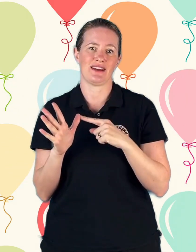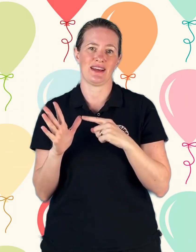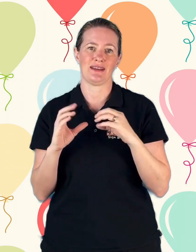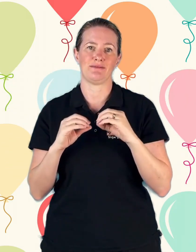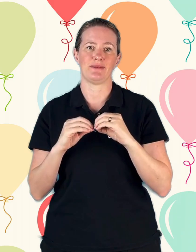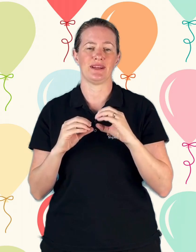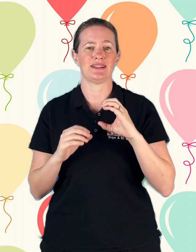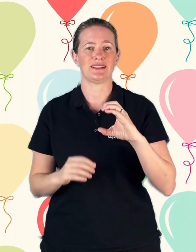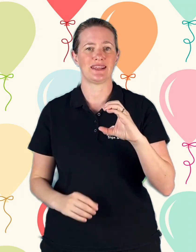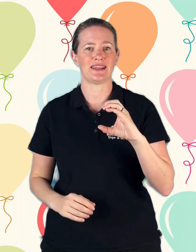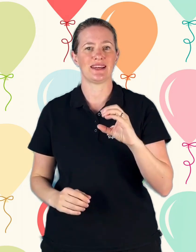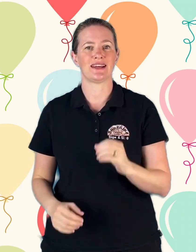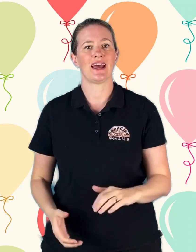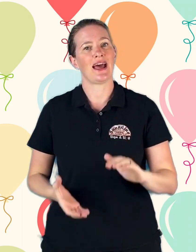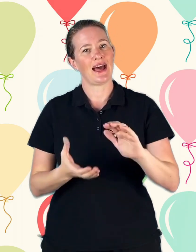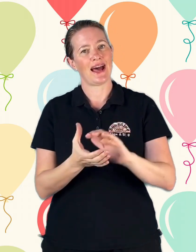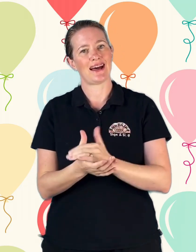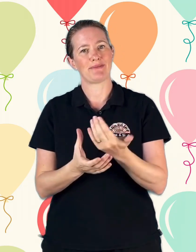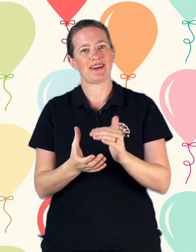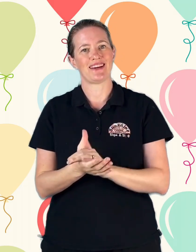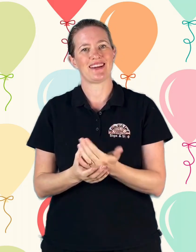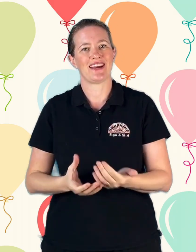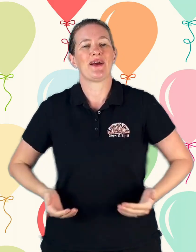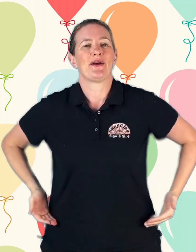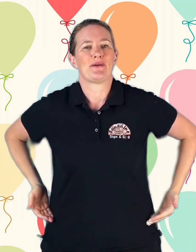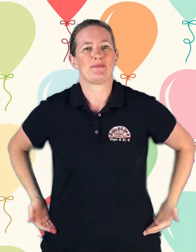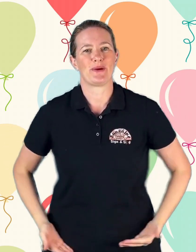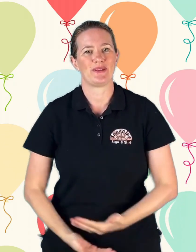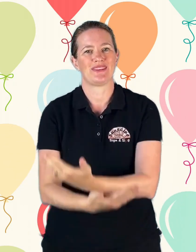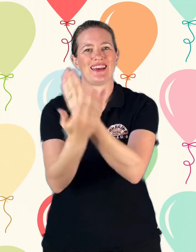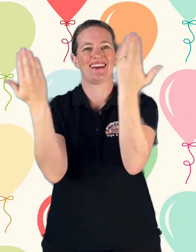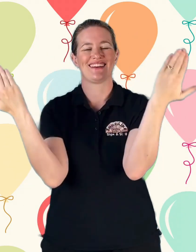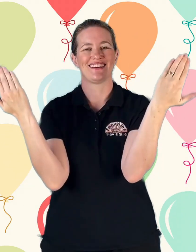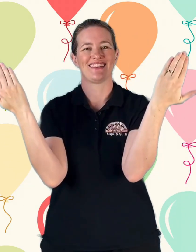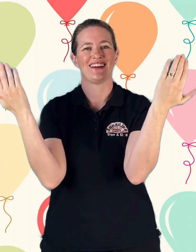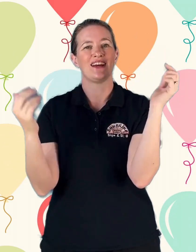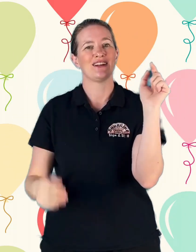B, C. Happy birthday to you.